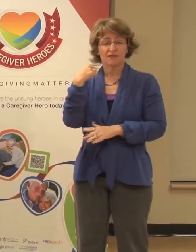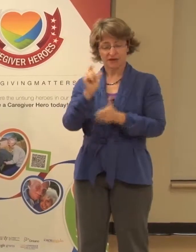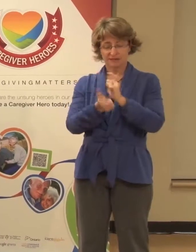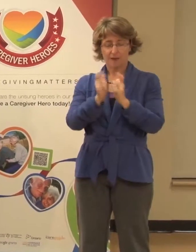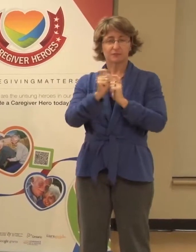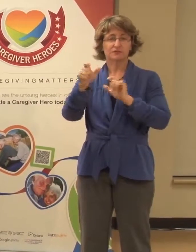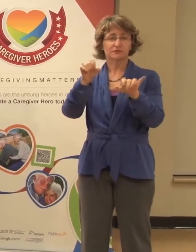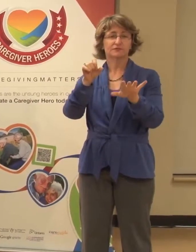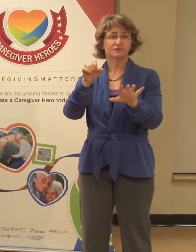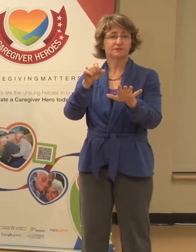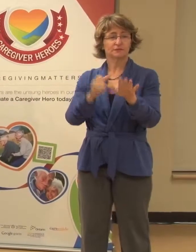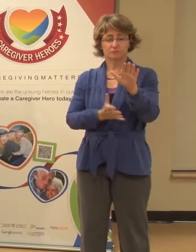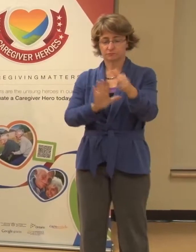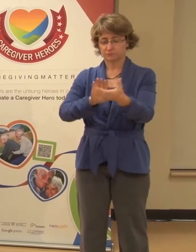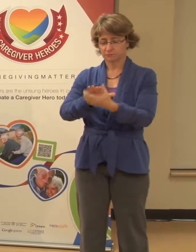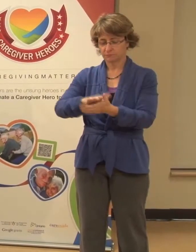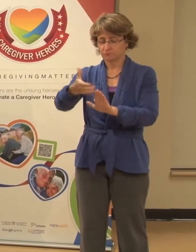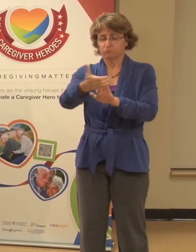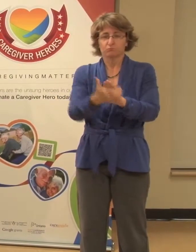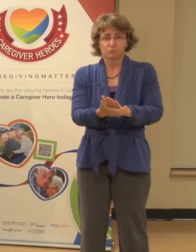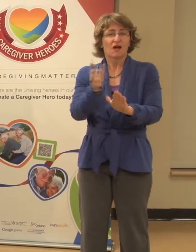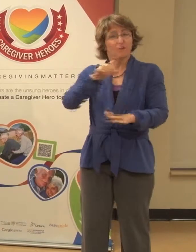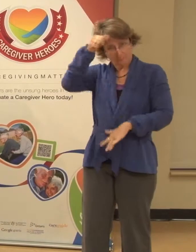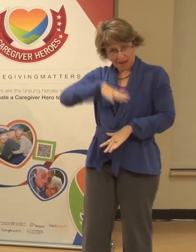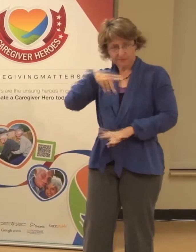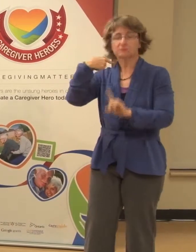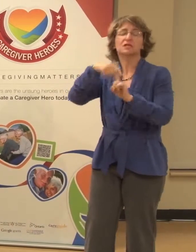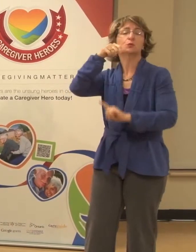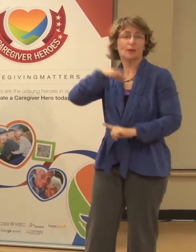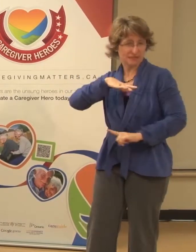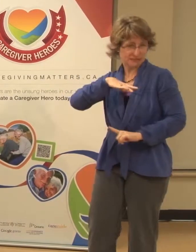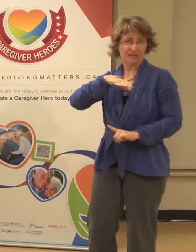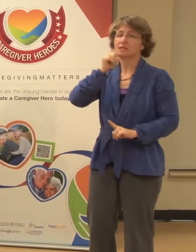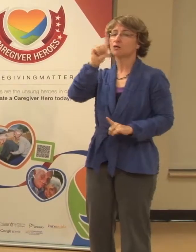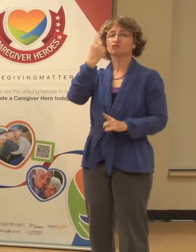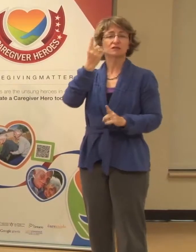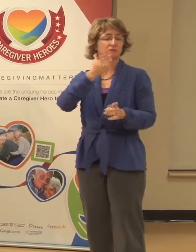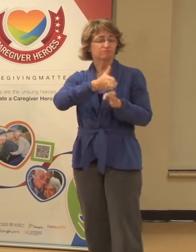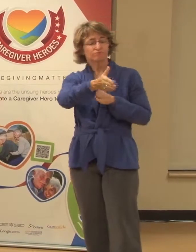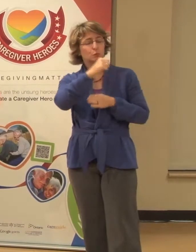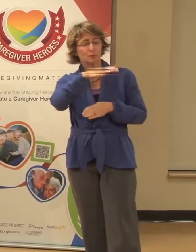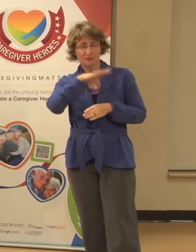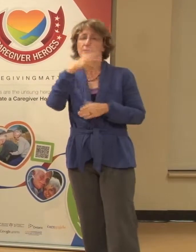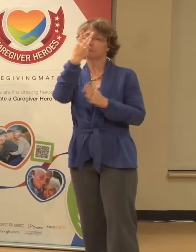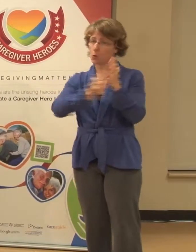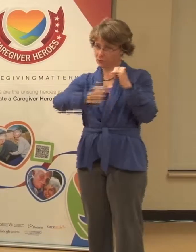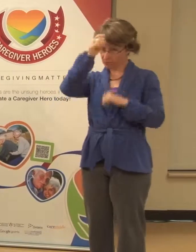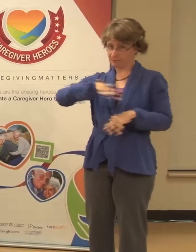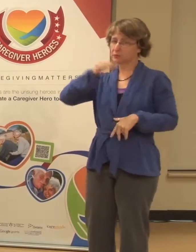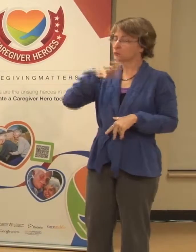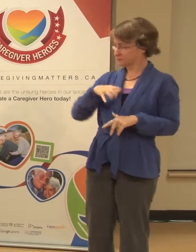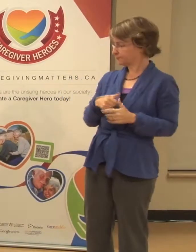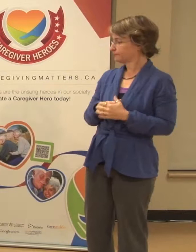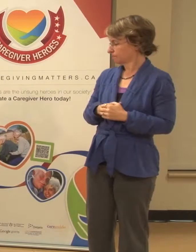adaptive wear for men and women, so it's not only catered to women, it's actually for men